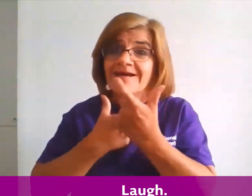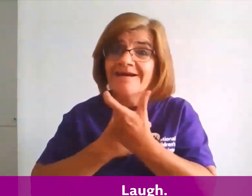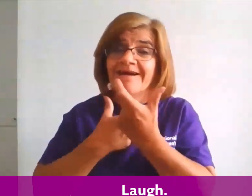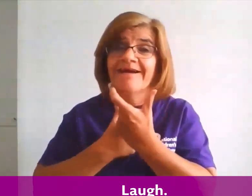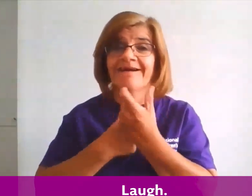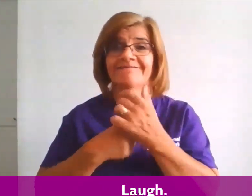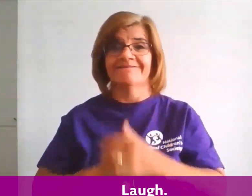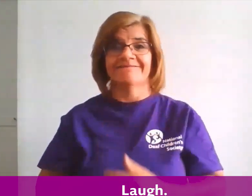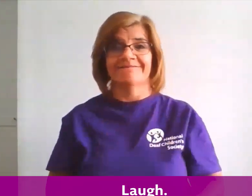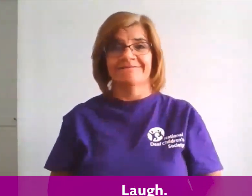Laugh.